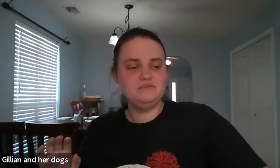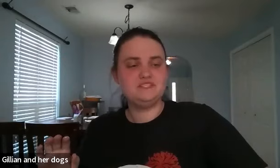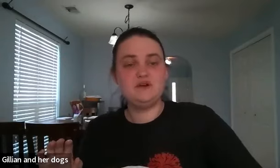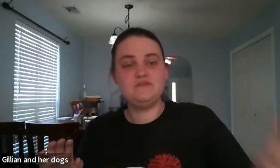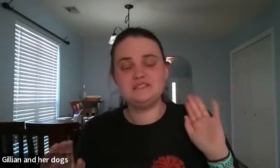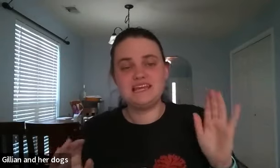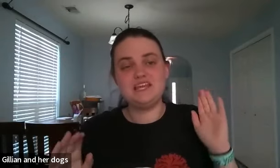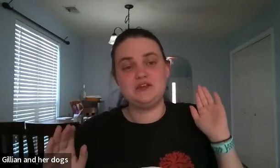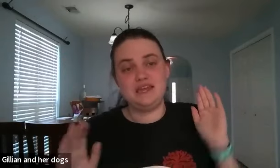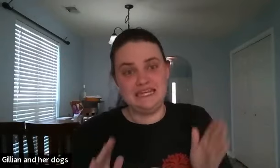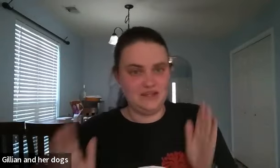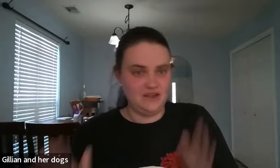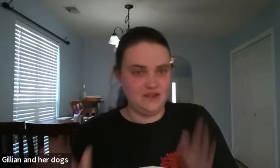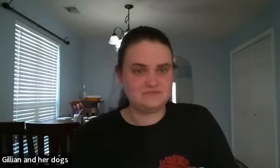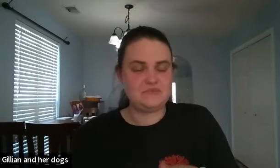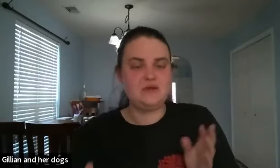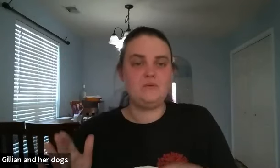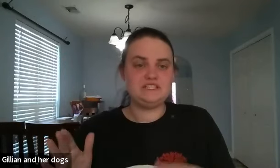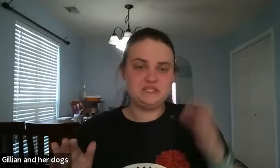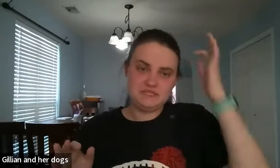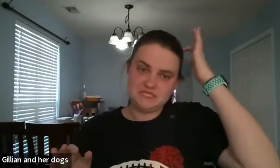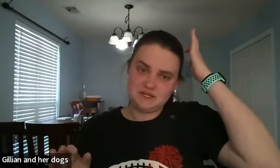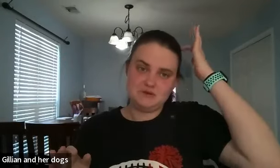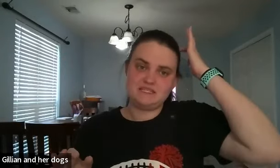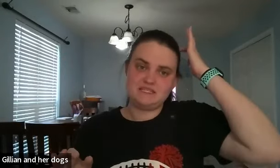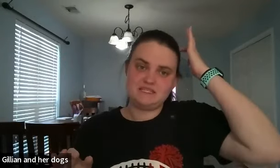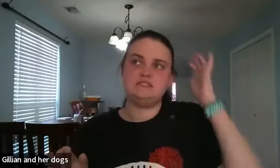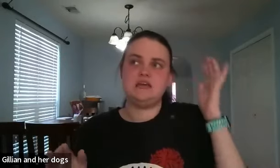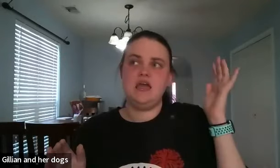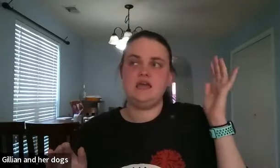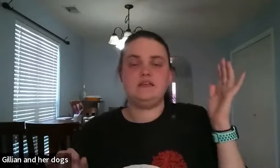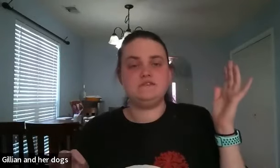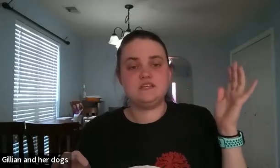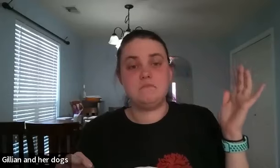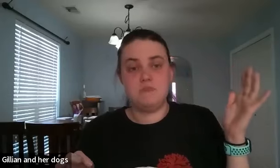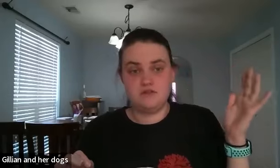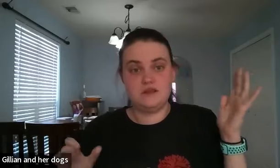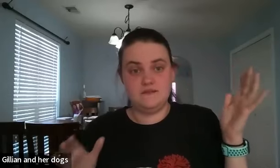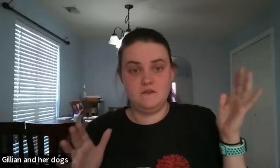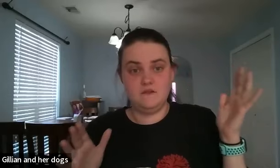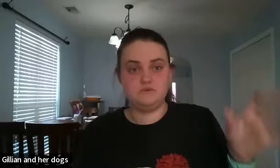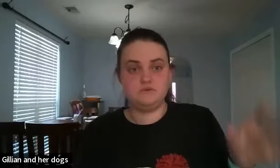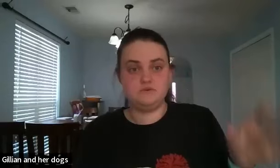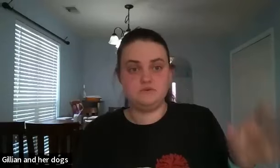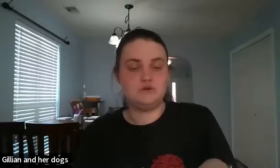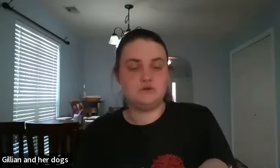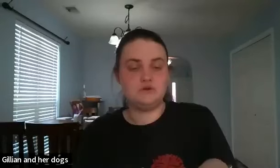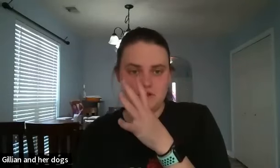But so if you were saying your in-laws, what you would do is you would say, like if you're saying my mother-in-law, you would do